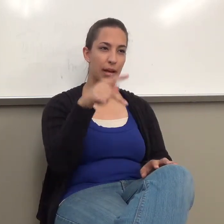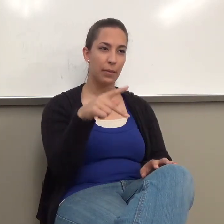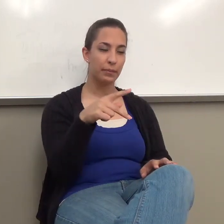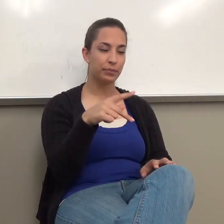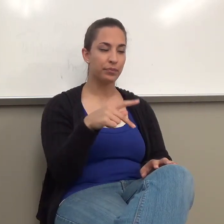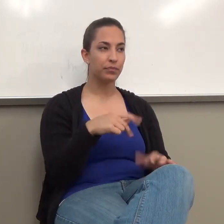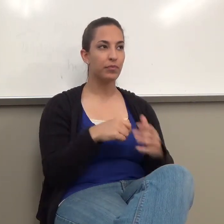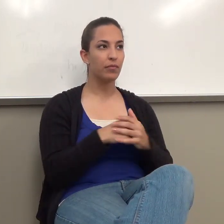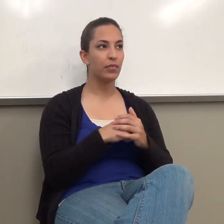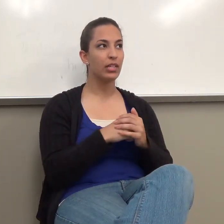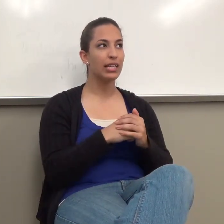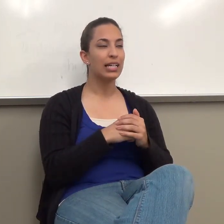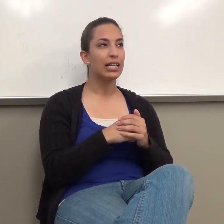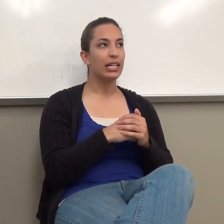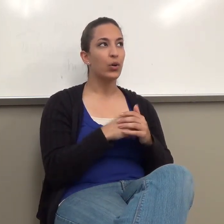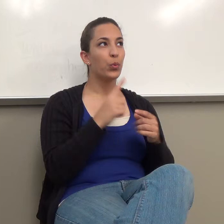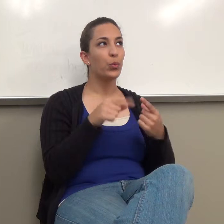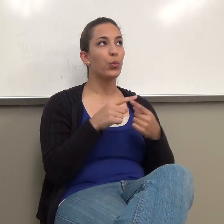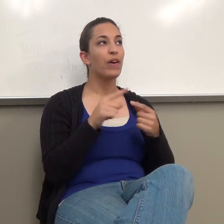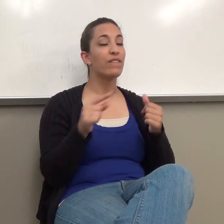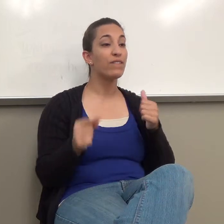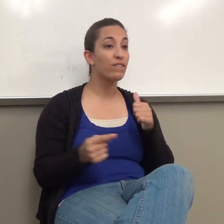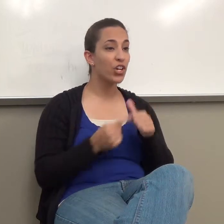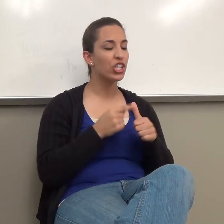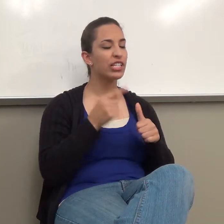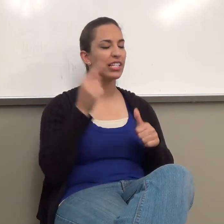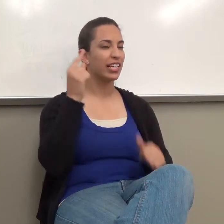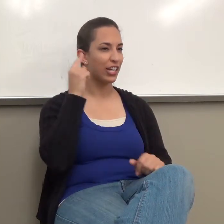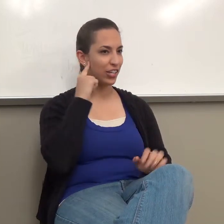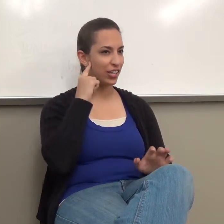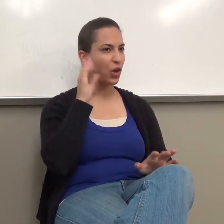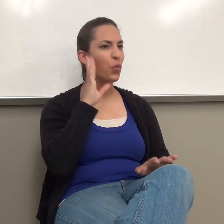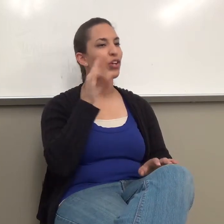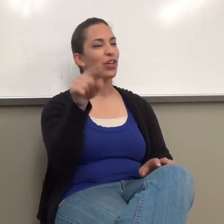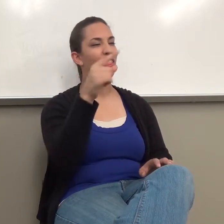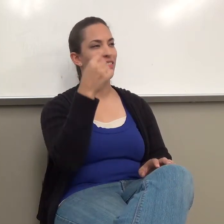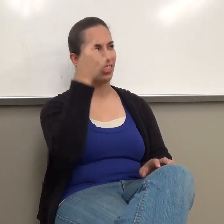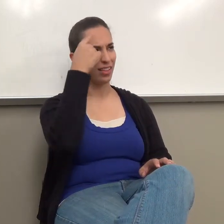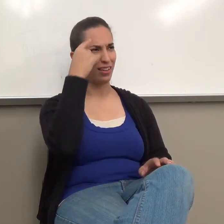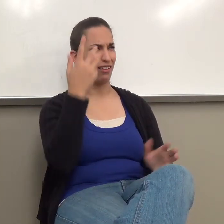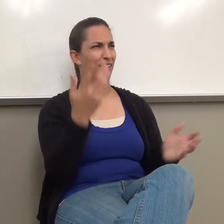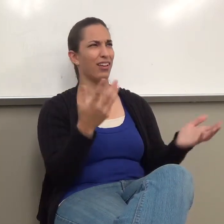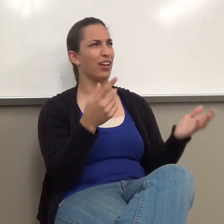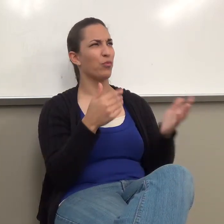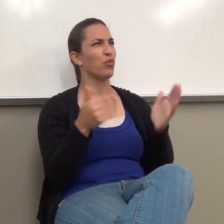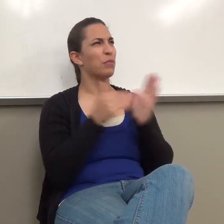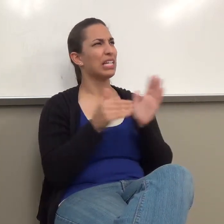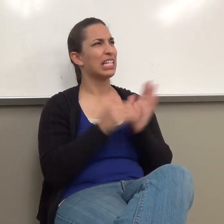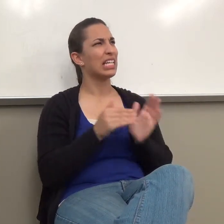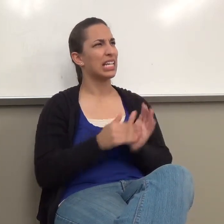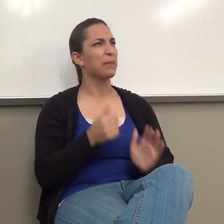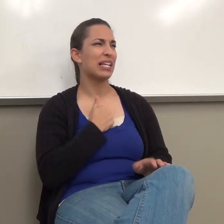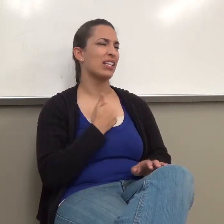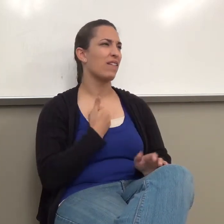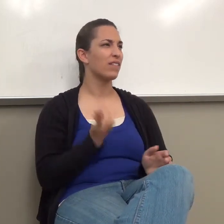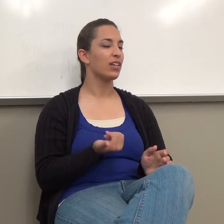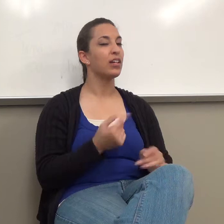It sounds, when you first hear this, you're going to think, but Ms. Penny, it sounds like I'm repeating myself, okay? But the